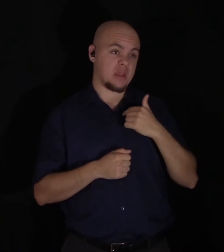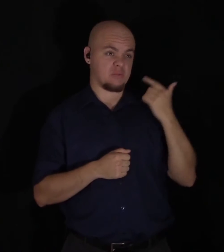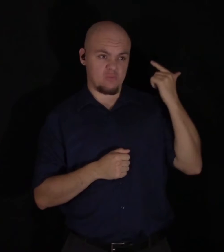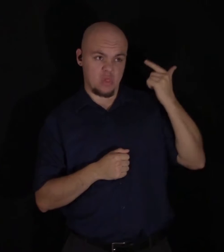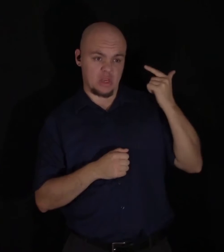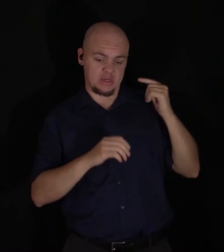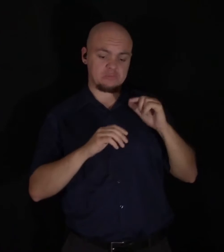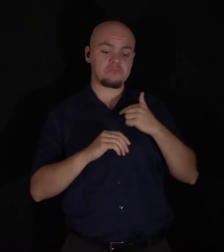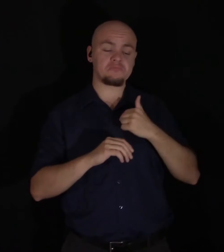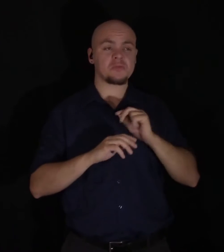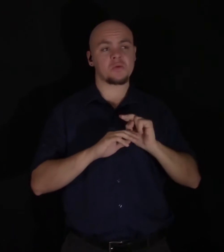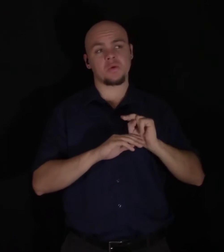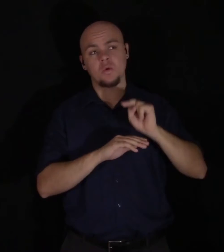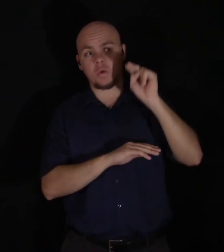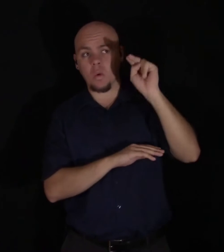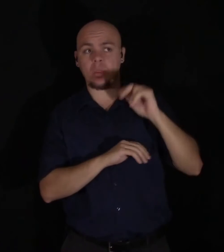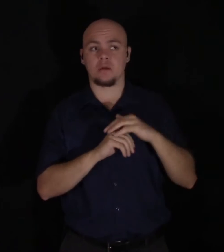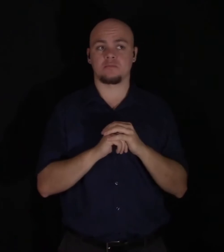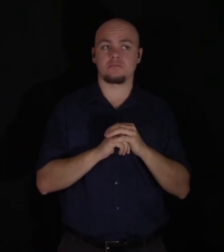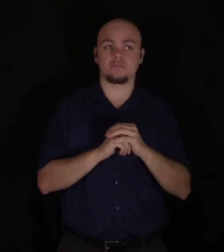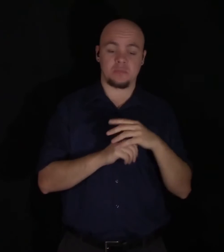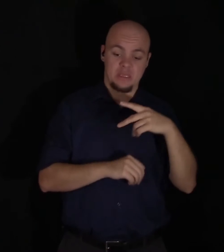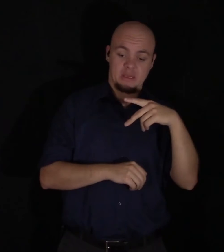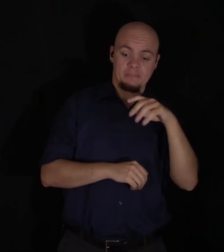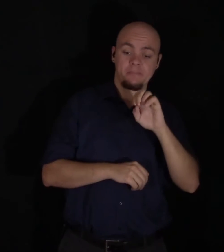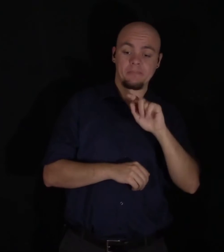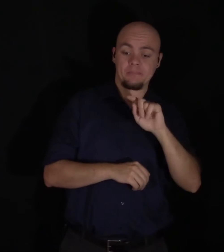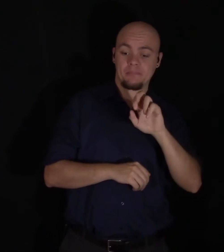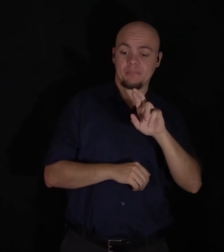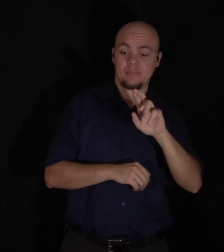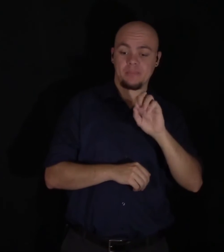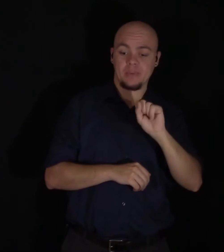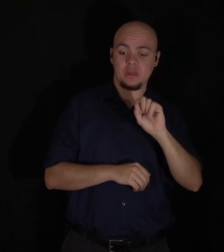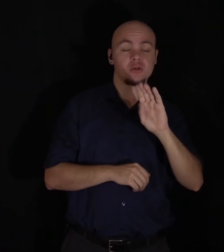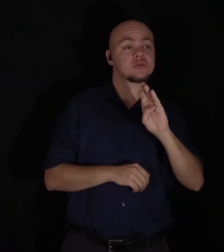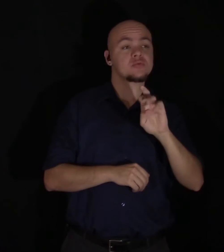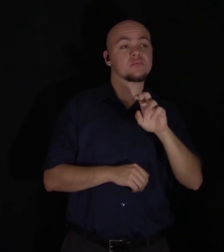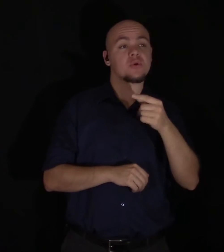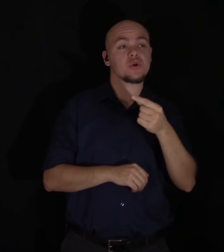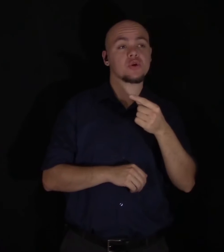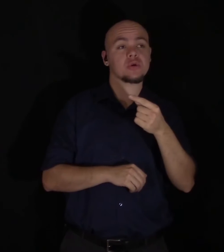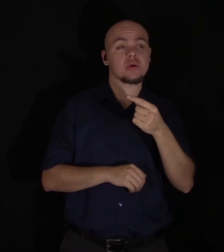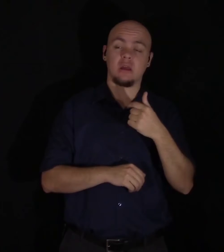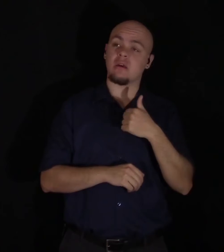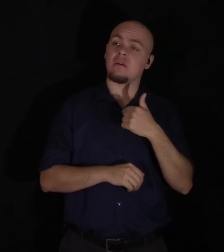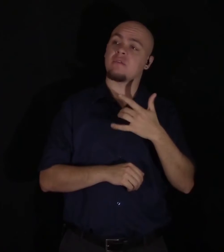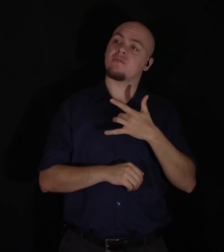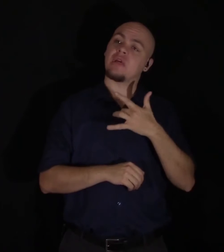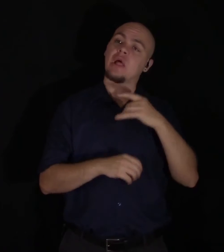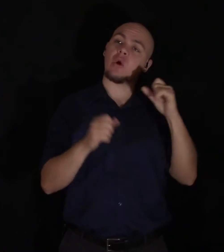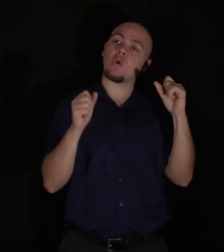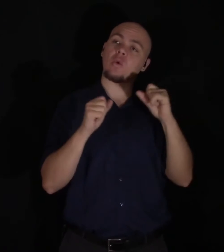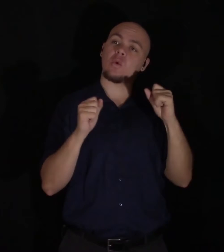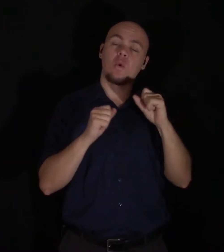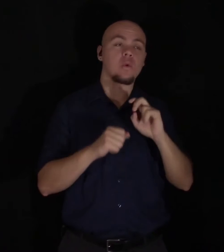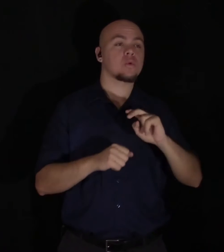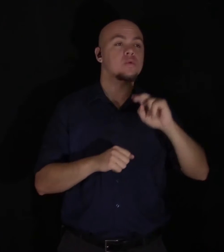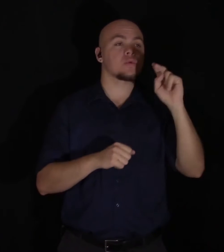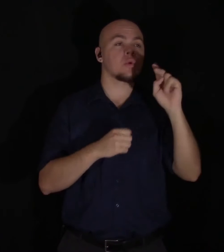I walk in the streets of Petersburg, I feel a cold northern breeze play upon my cheeks, which braces